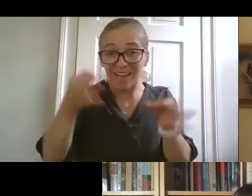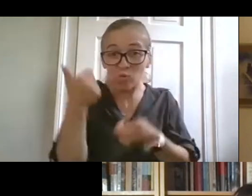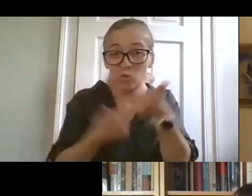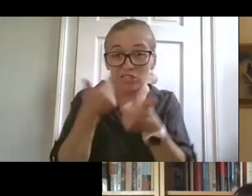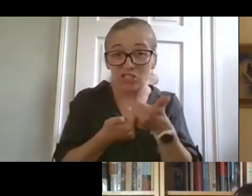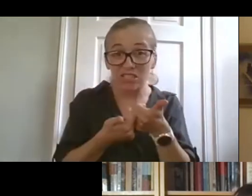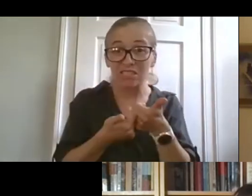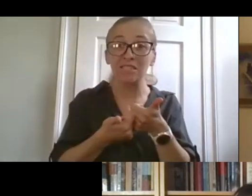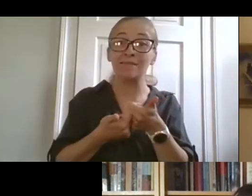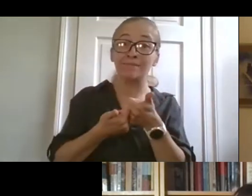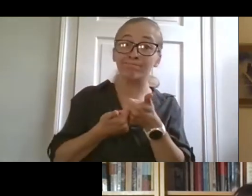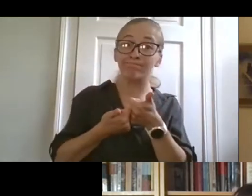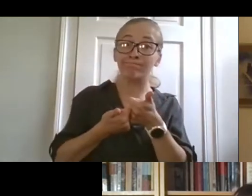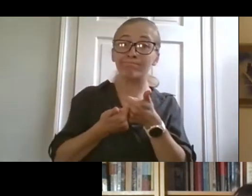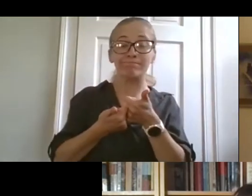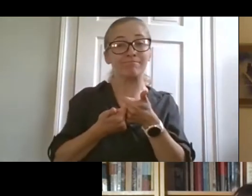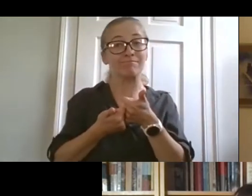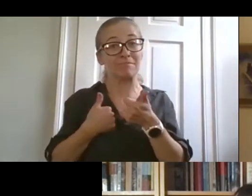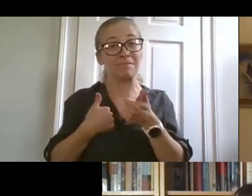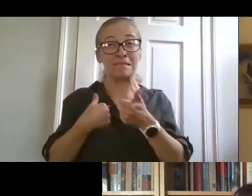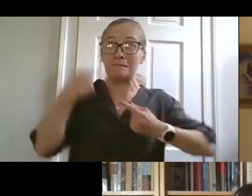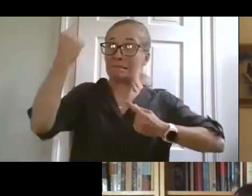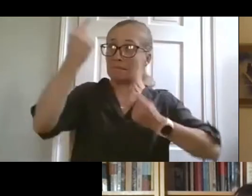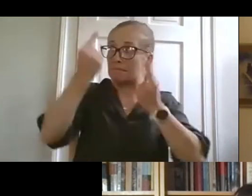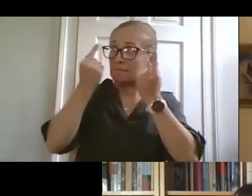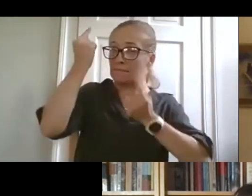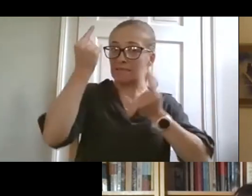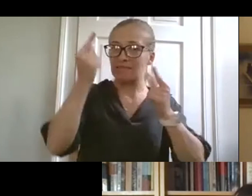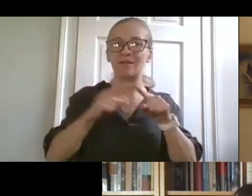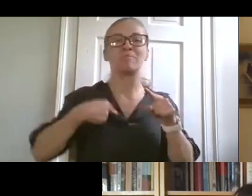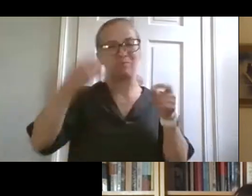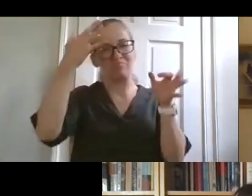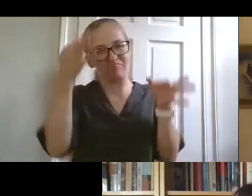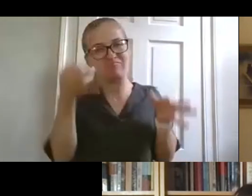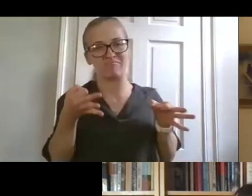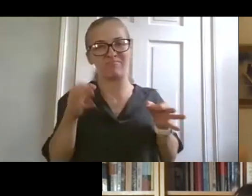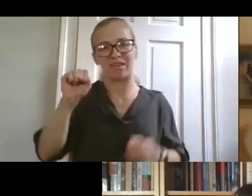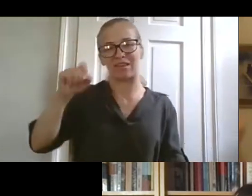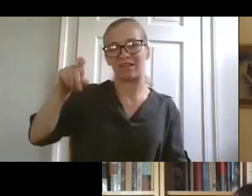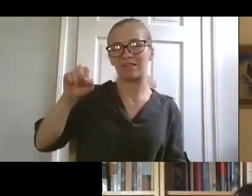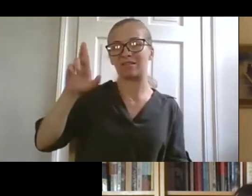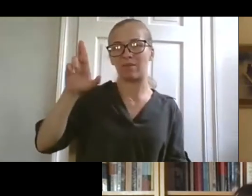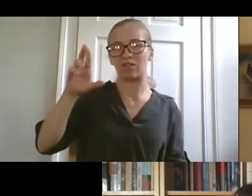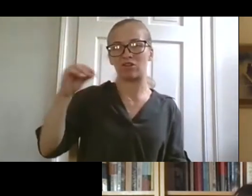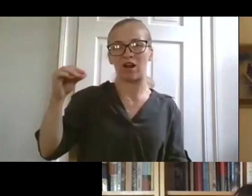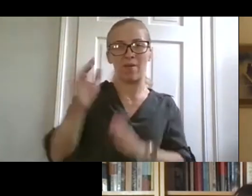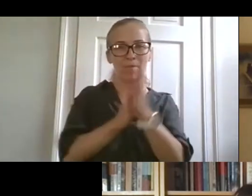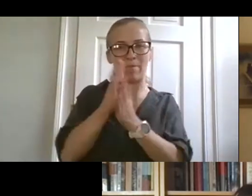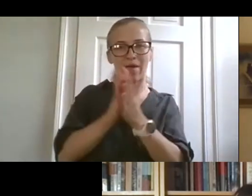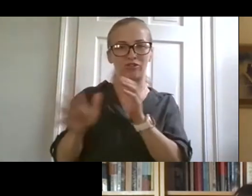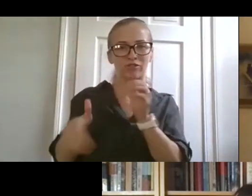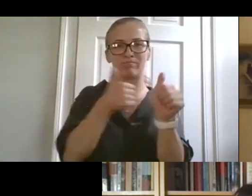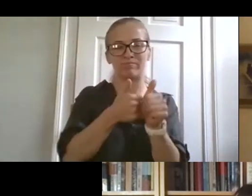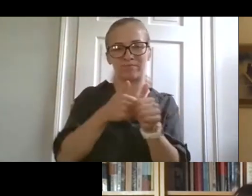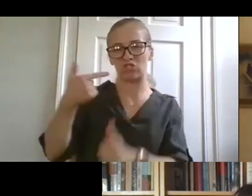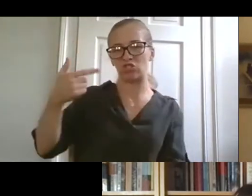author, I'd think about it for a minute, but I'd probably pick Lispector. And The Passion According to G.H. was the first book of